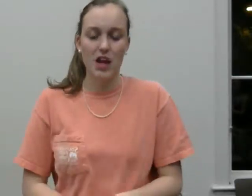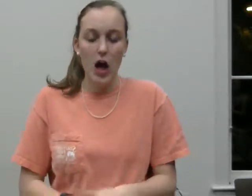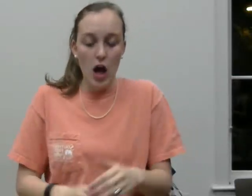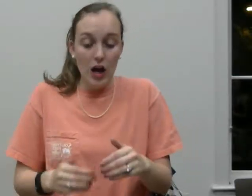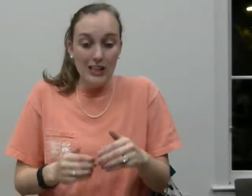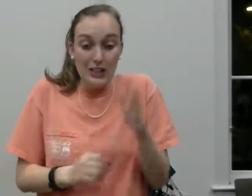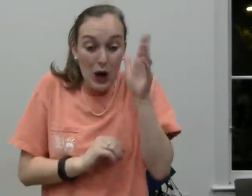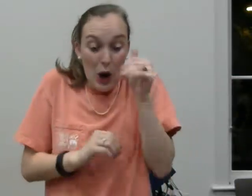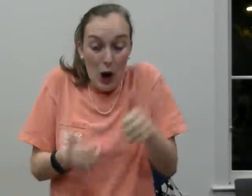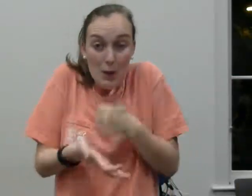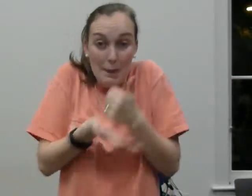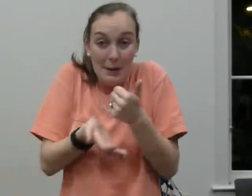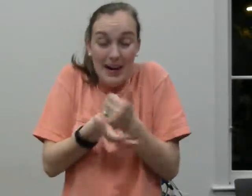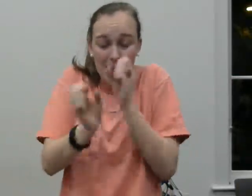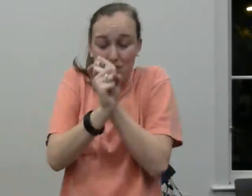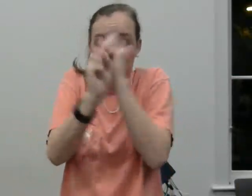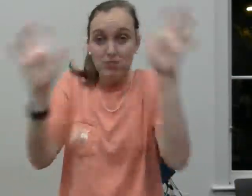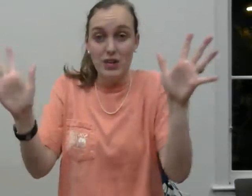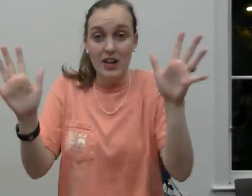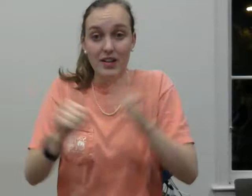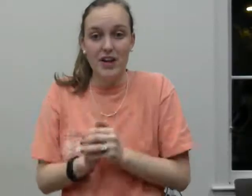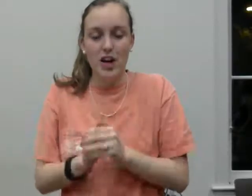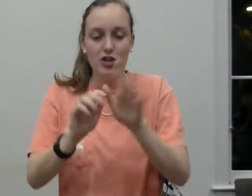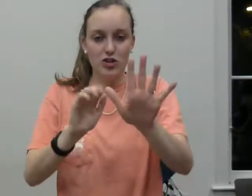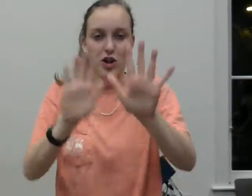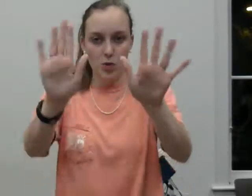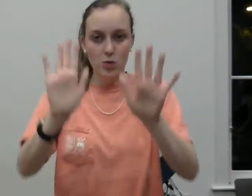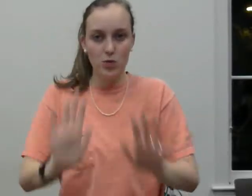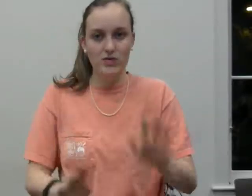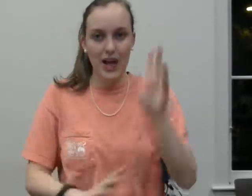of clear up some of these things. You will be fantastic. See you later.